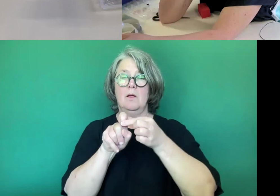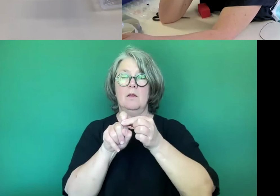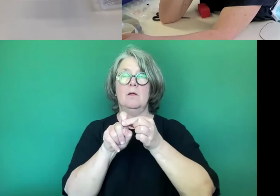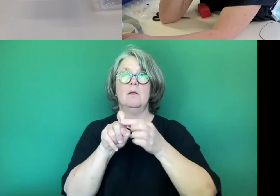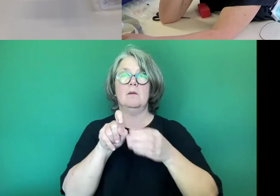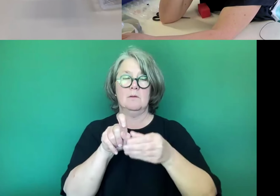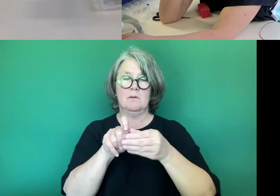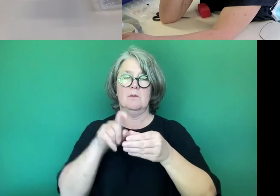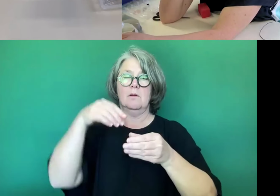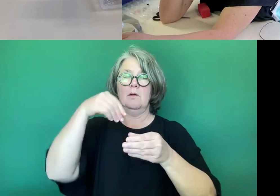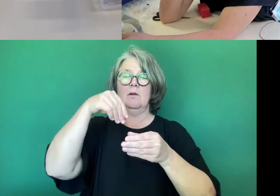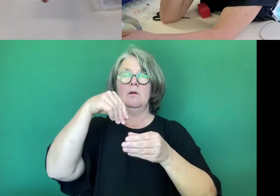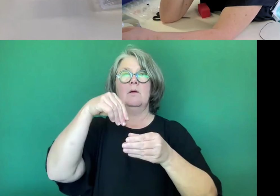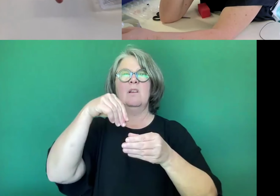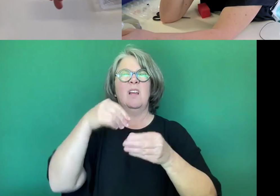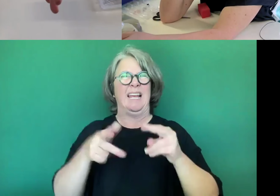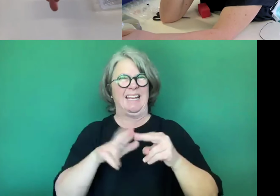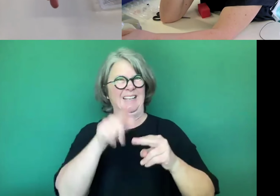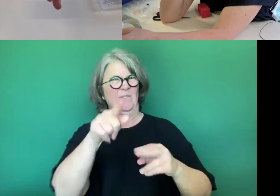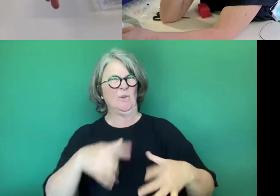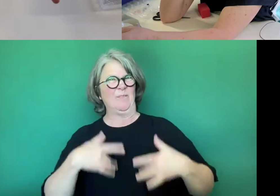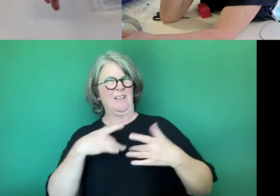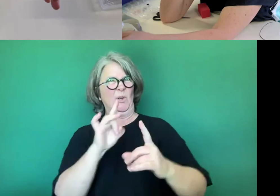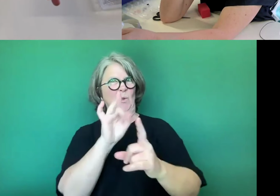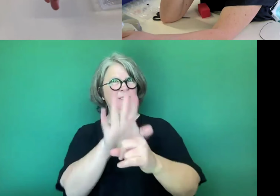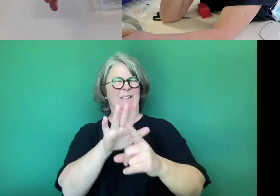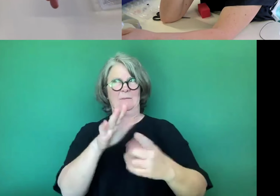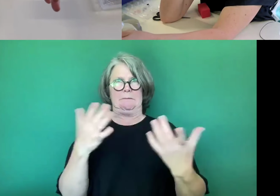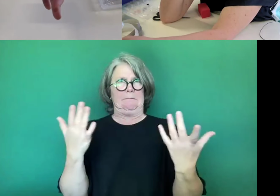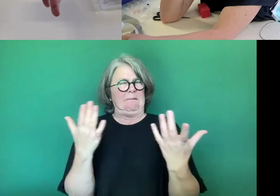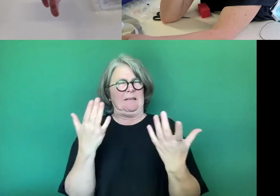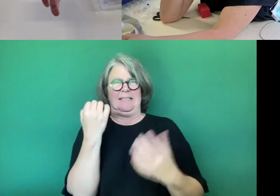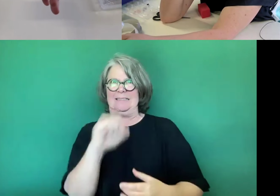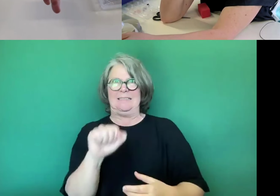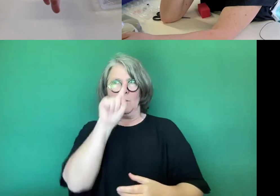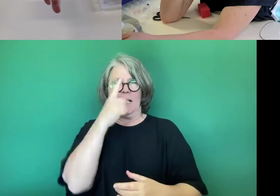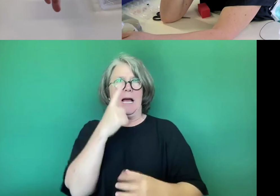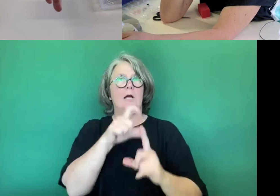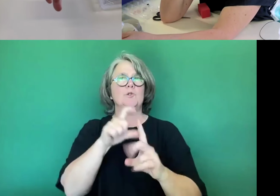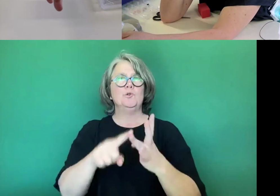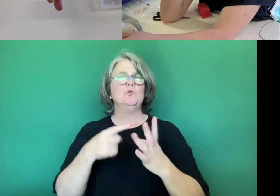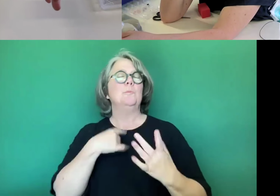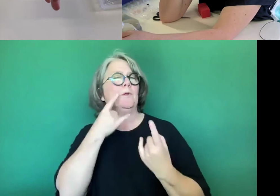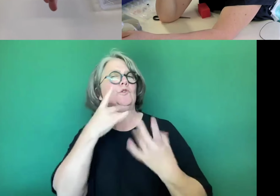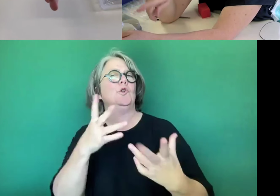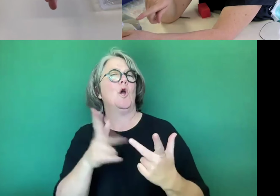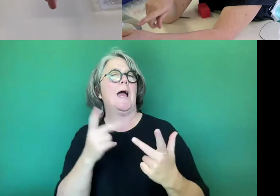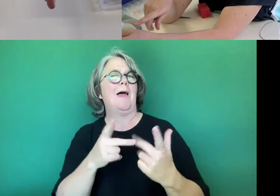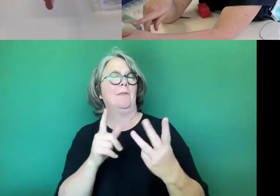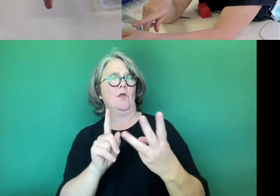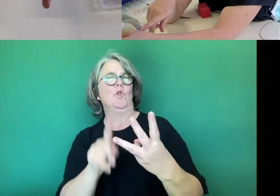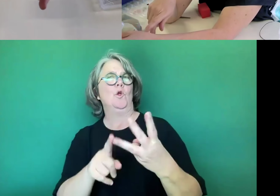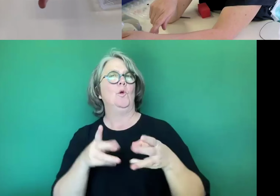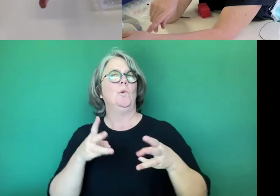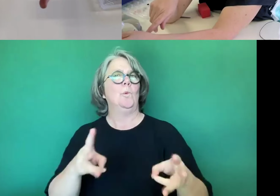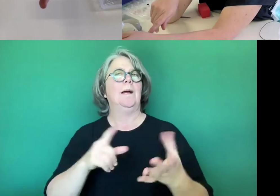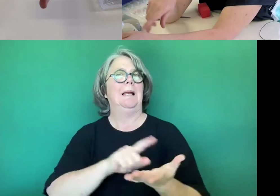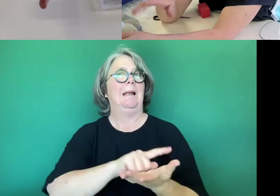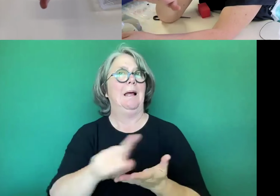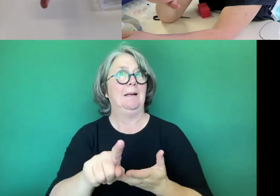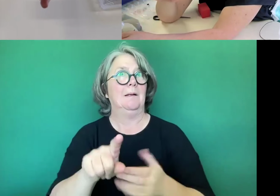And if you're going, this is fiddly, I'm going to give you an alternative way of doing it in a second. Okay, this is the